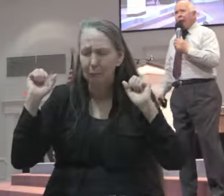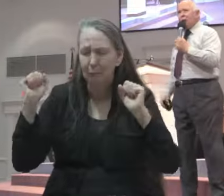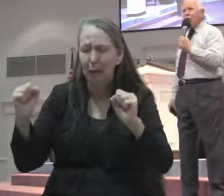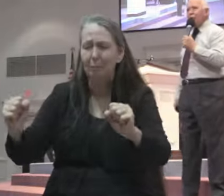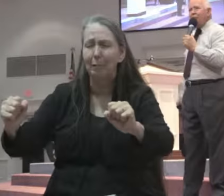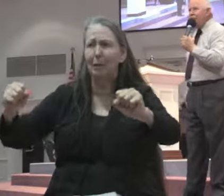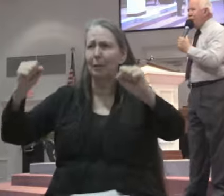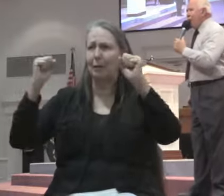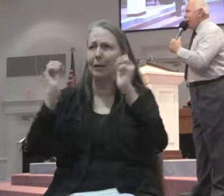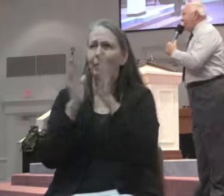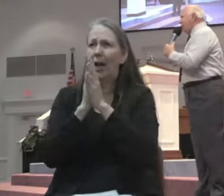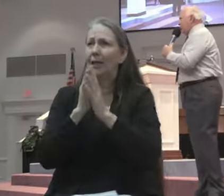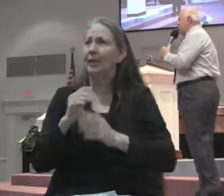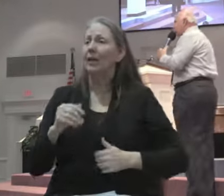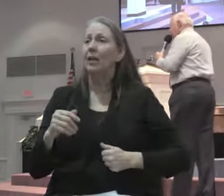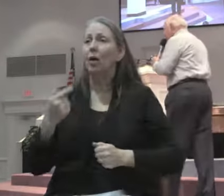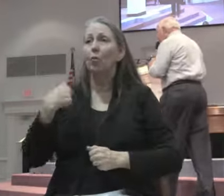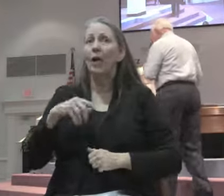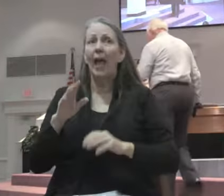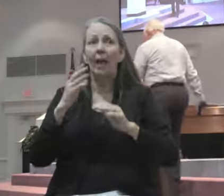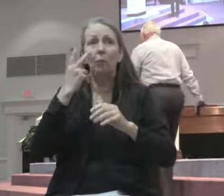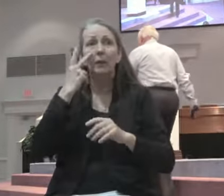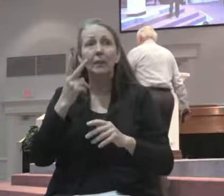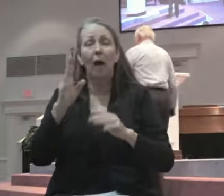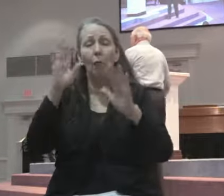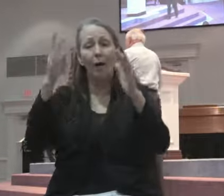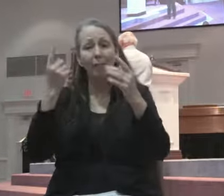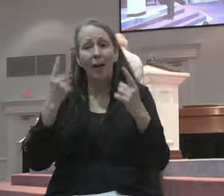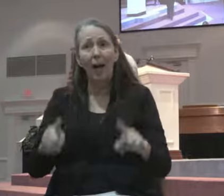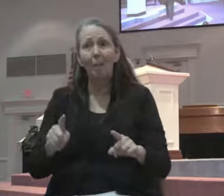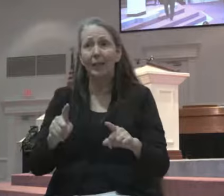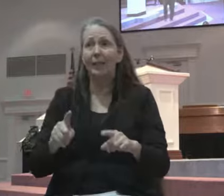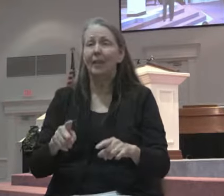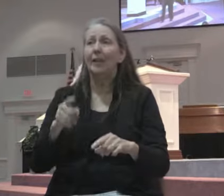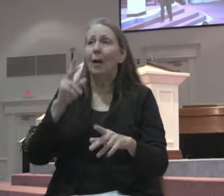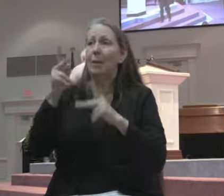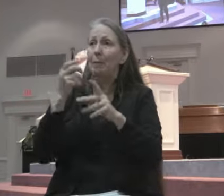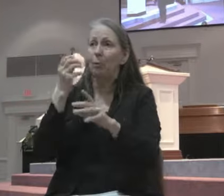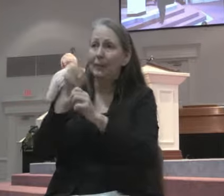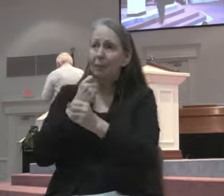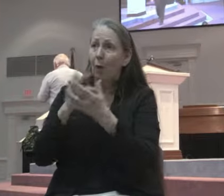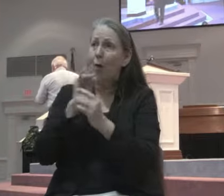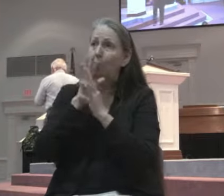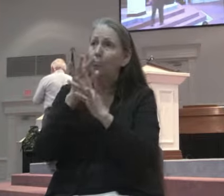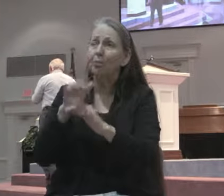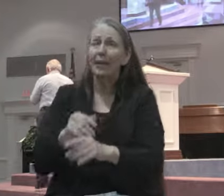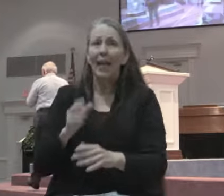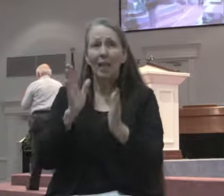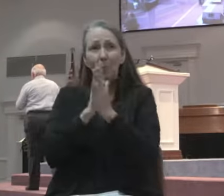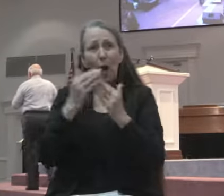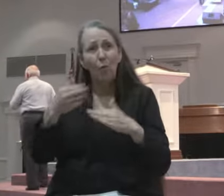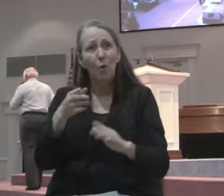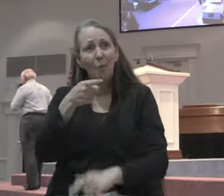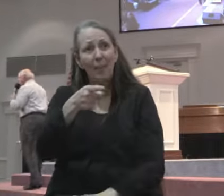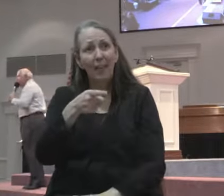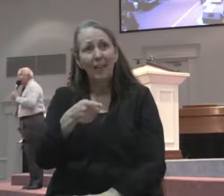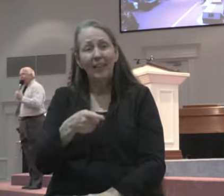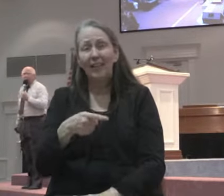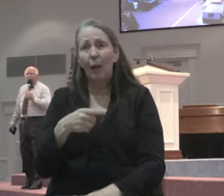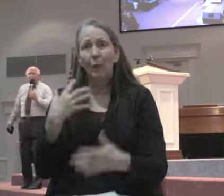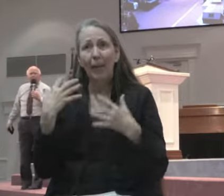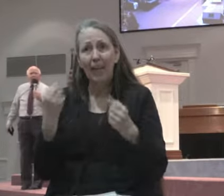In the prayer room, we had miracles take place. In the prayer room, people got the Holy Ghost. In the prayer room, people were